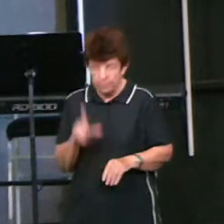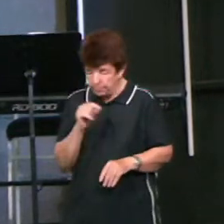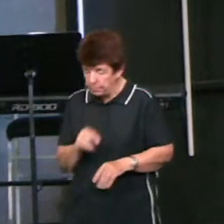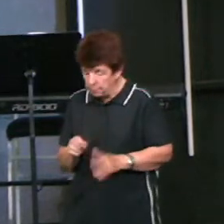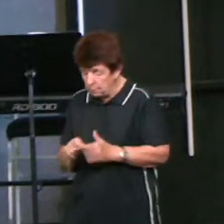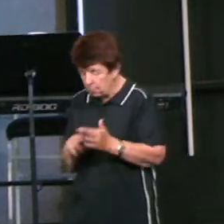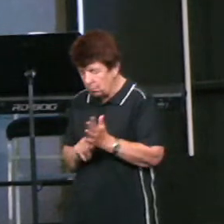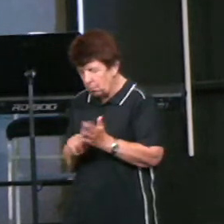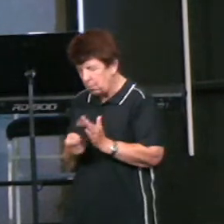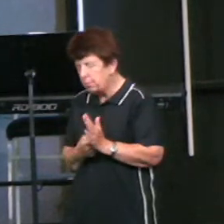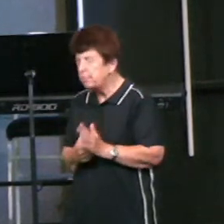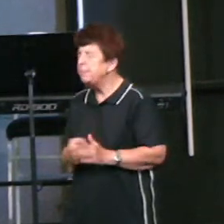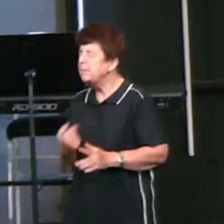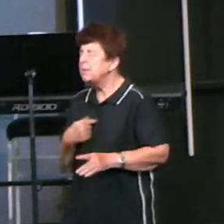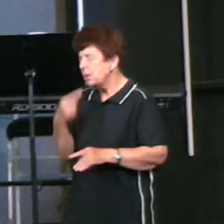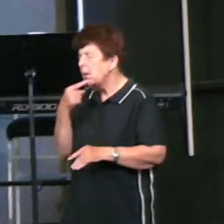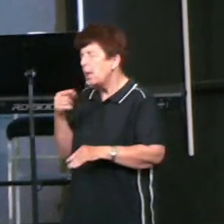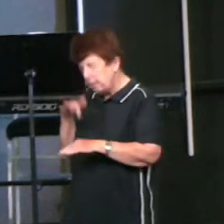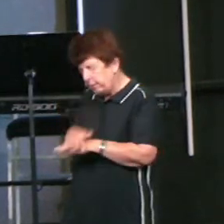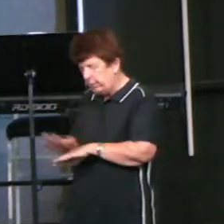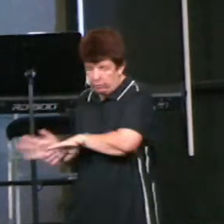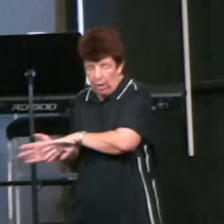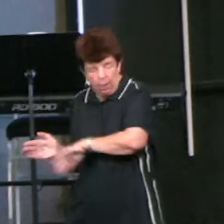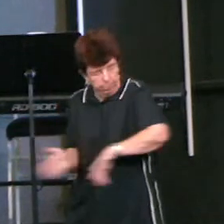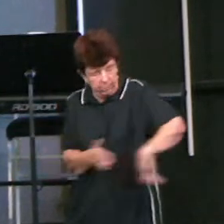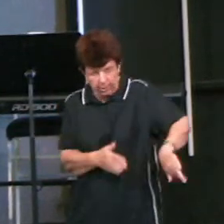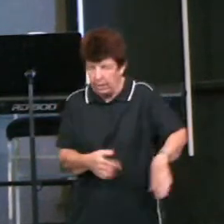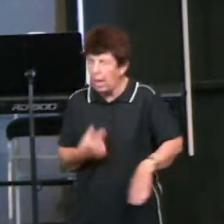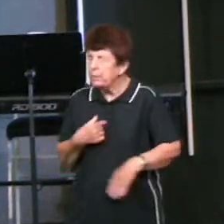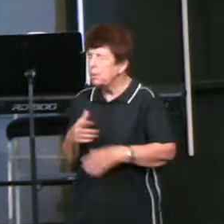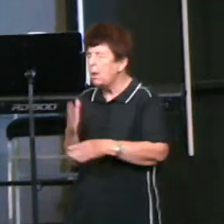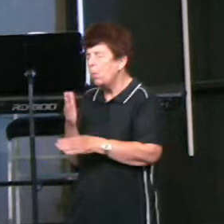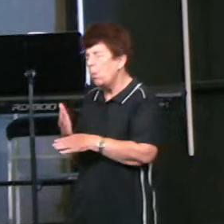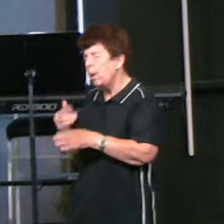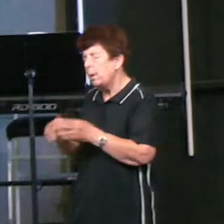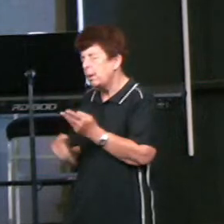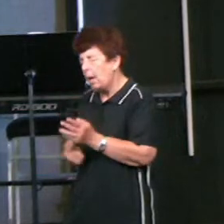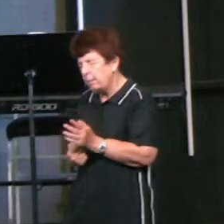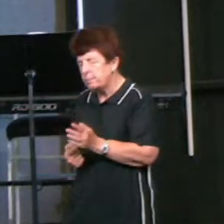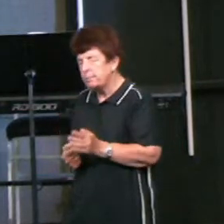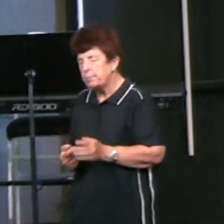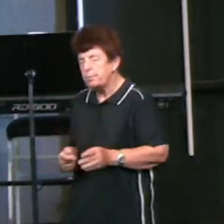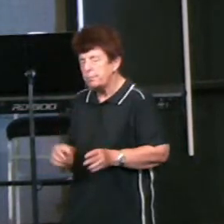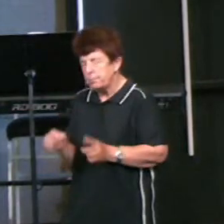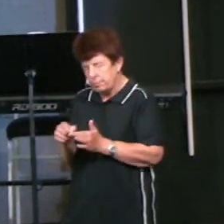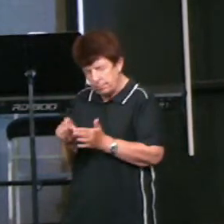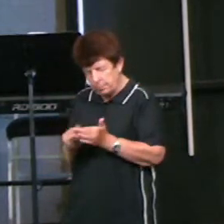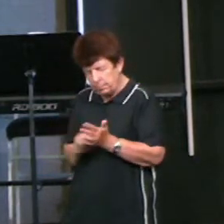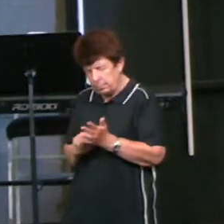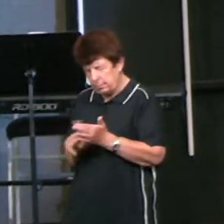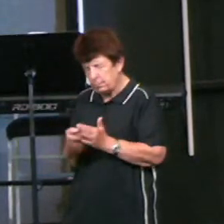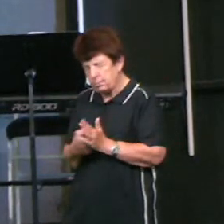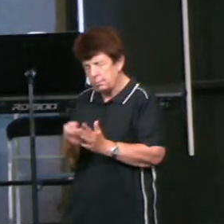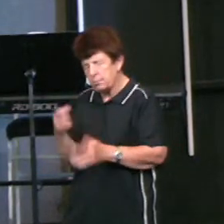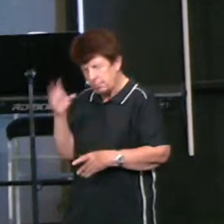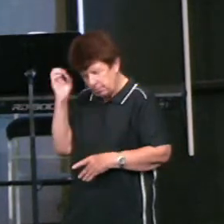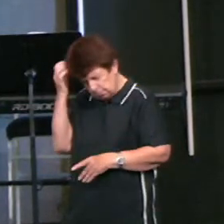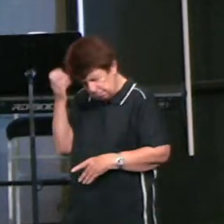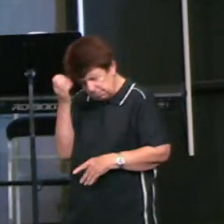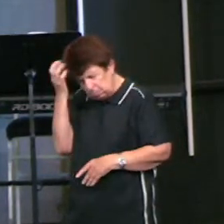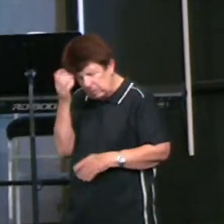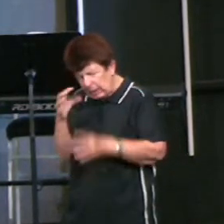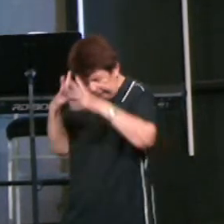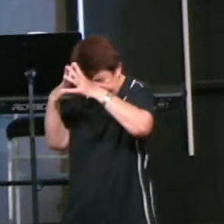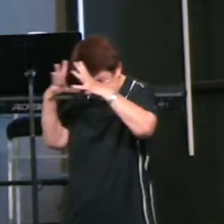with it. He didn't just go, that's confusing, I'll leave that until I figure it out. We're told that Peter was pondering this